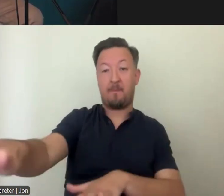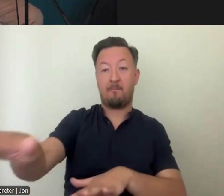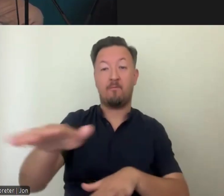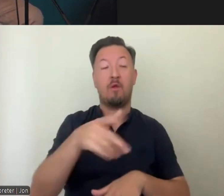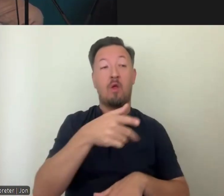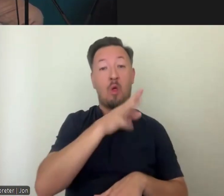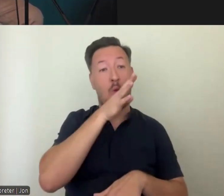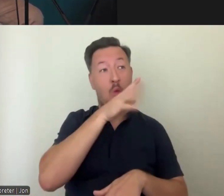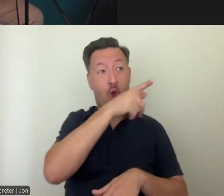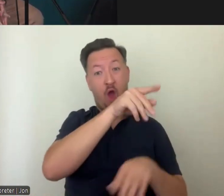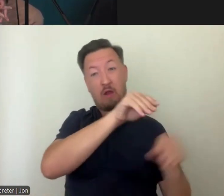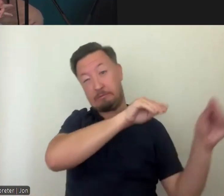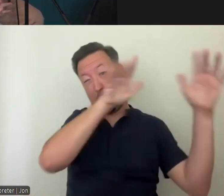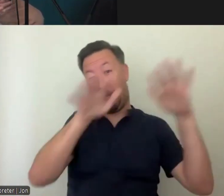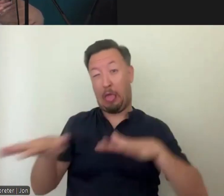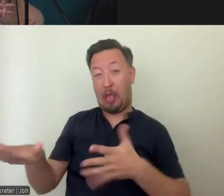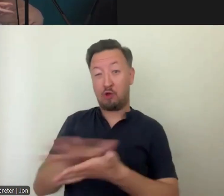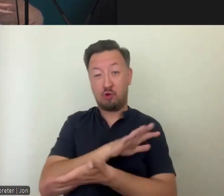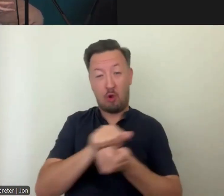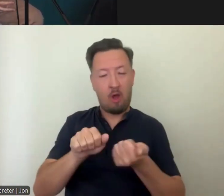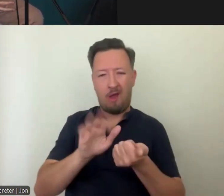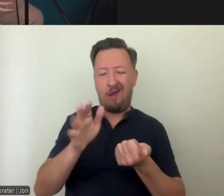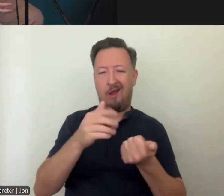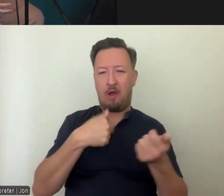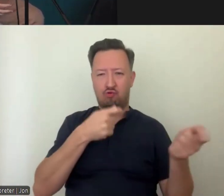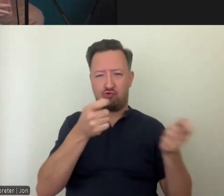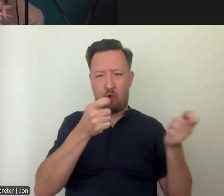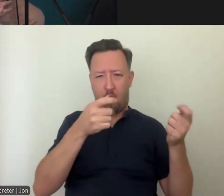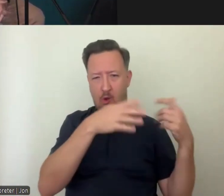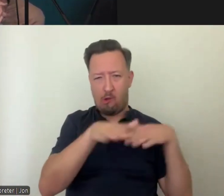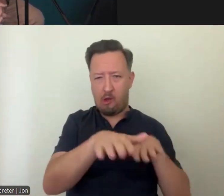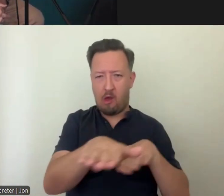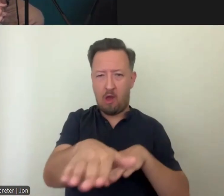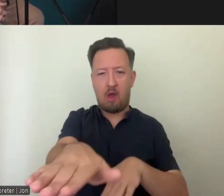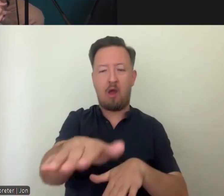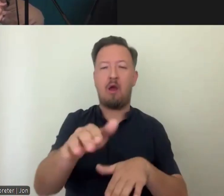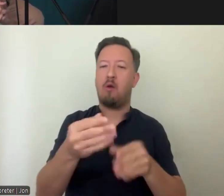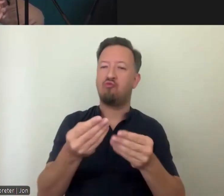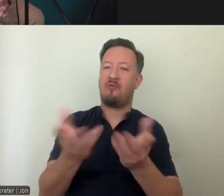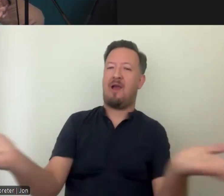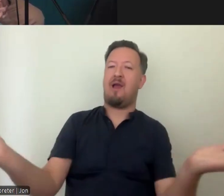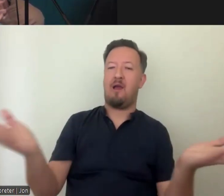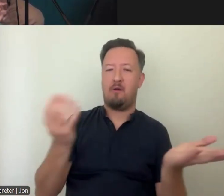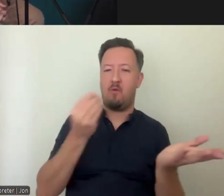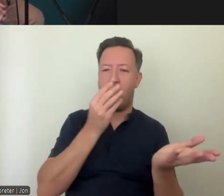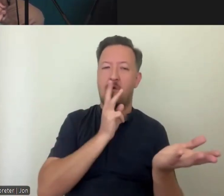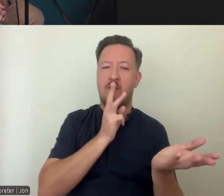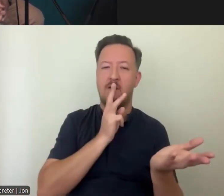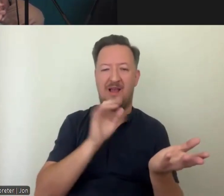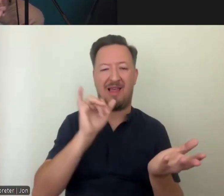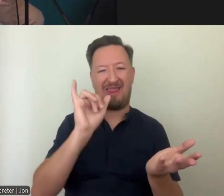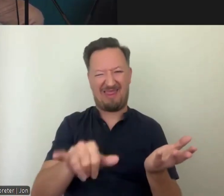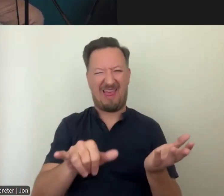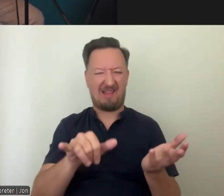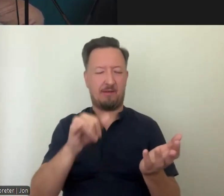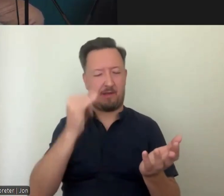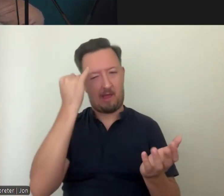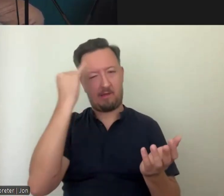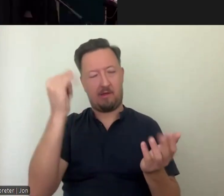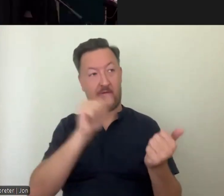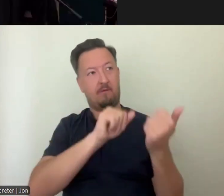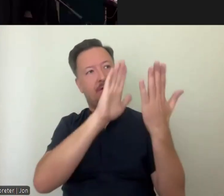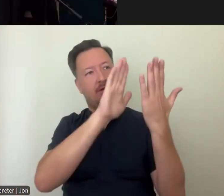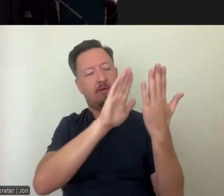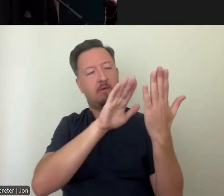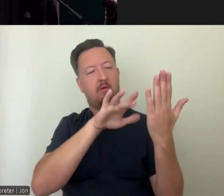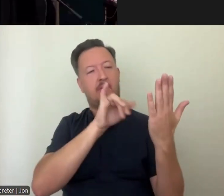it. It's actually going to be doing good to it. That is one way of transforming the obstacle into a new way. I'll leave the other tools up